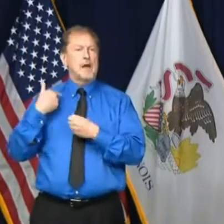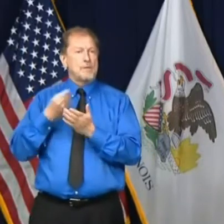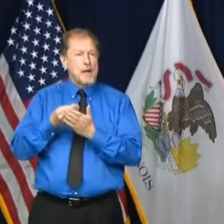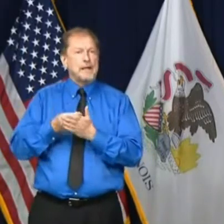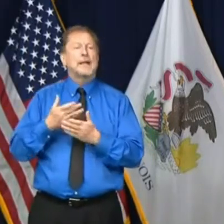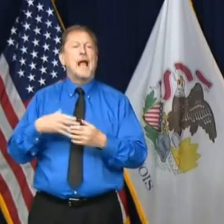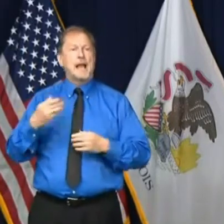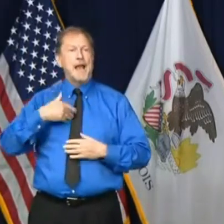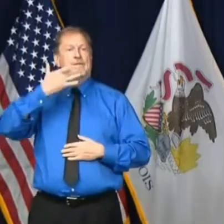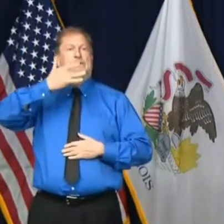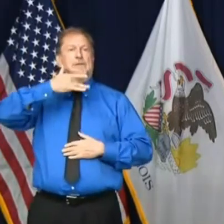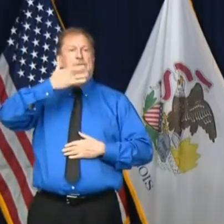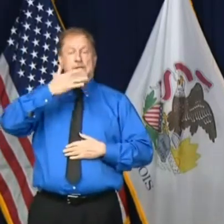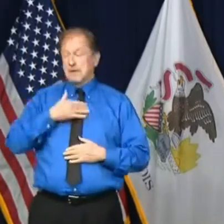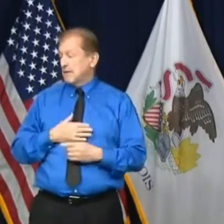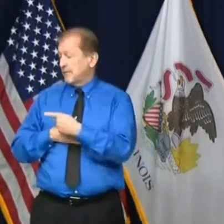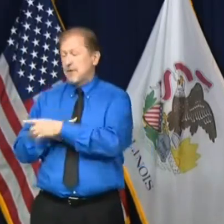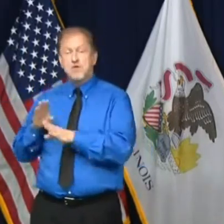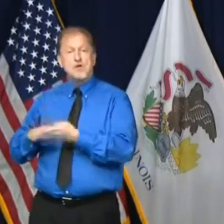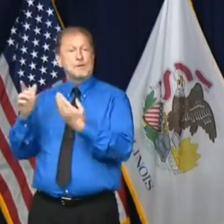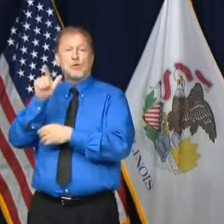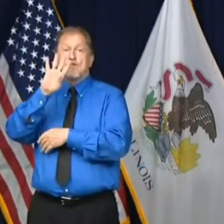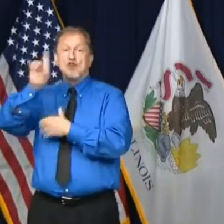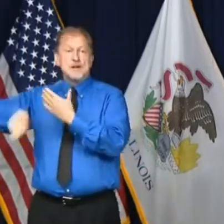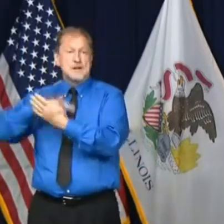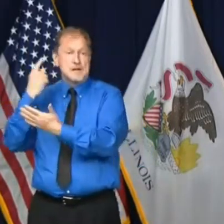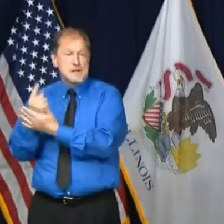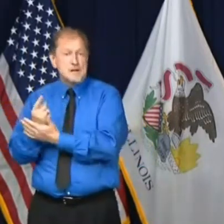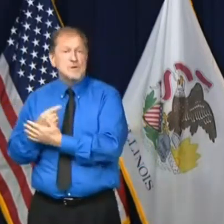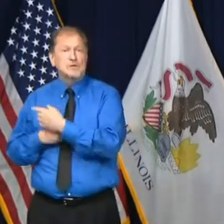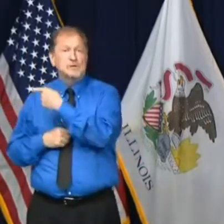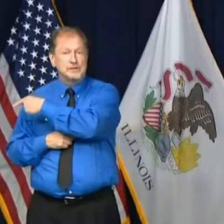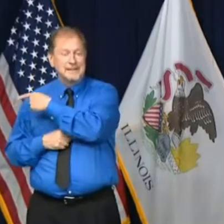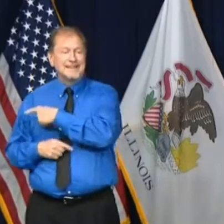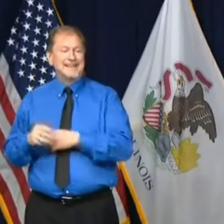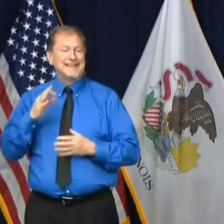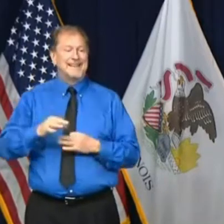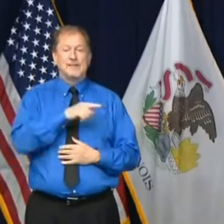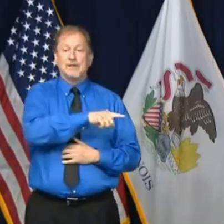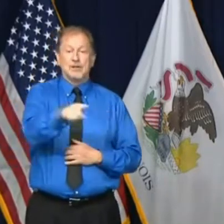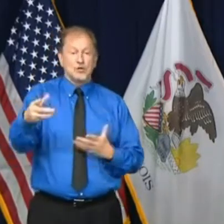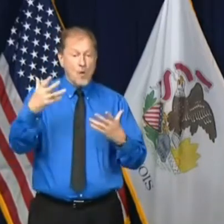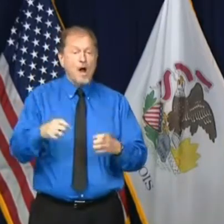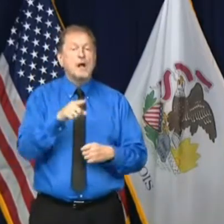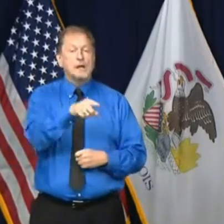available 24/7. To register, these facilities must enroll at